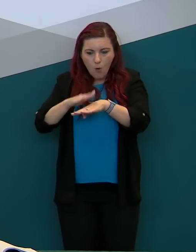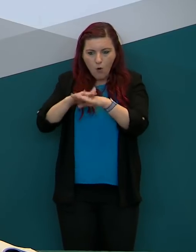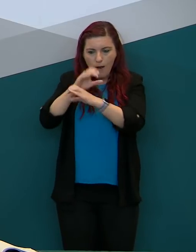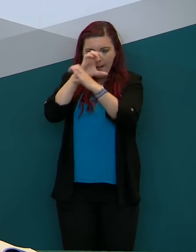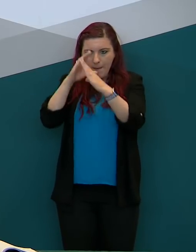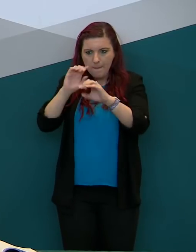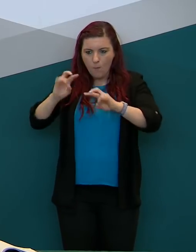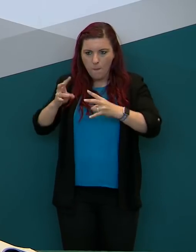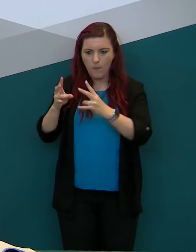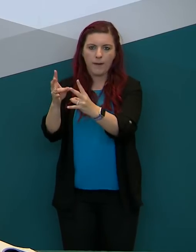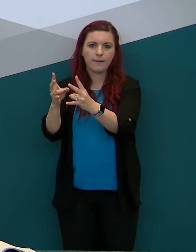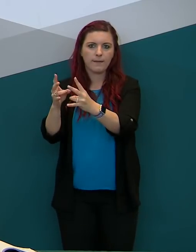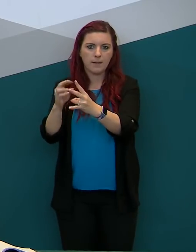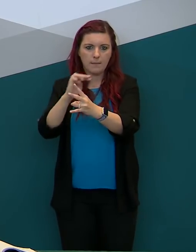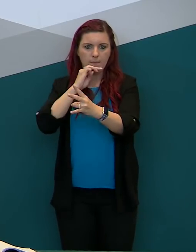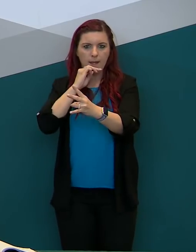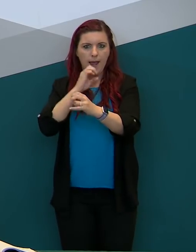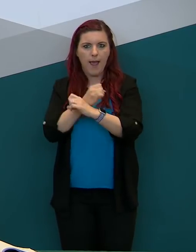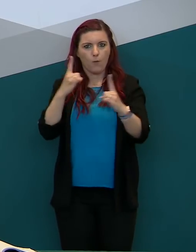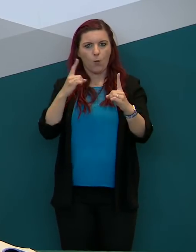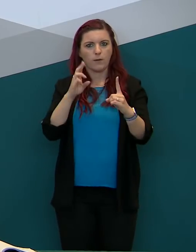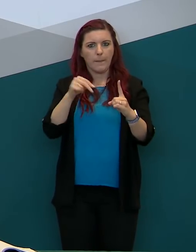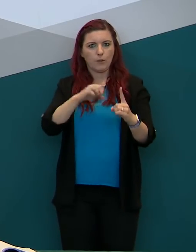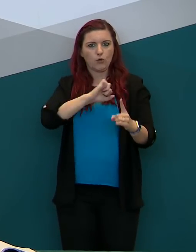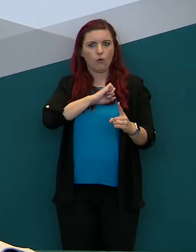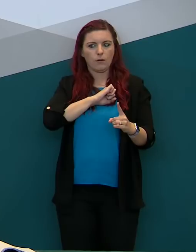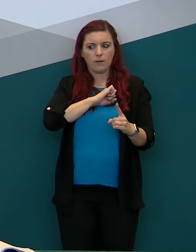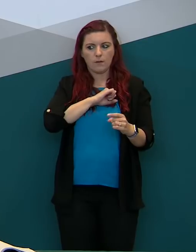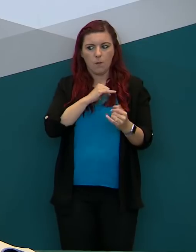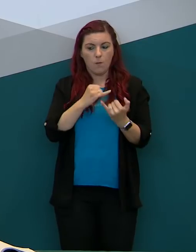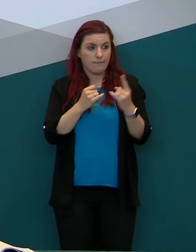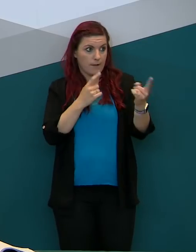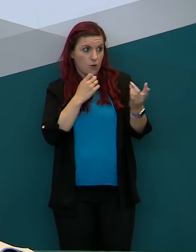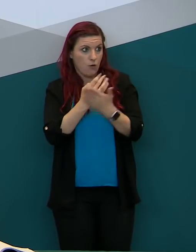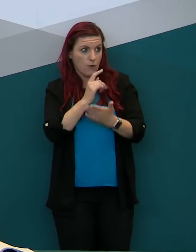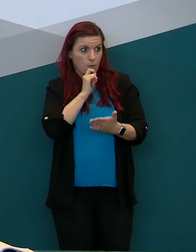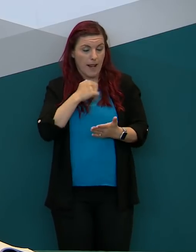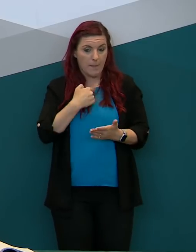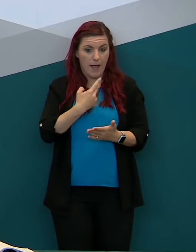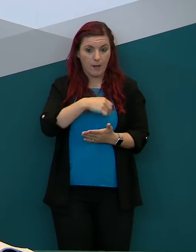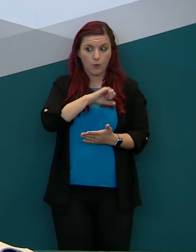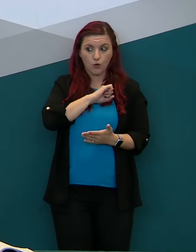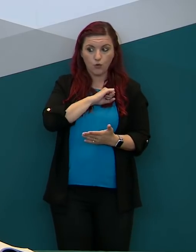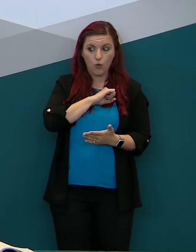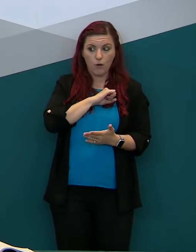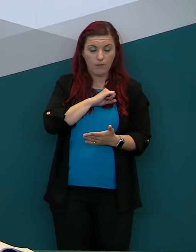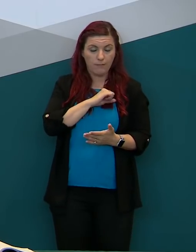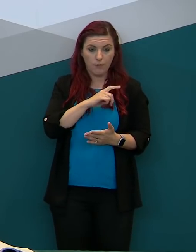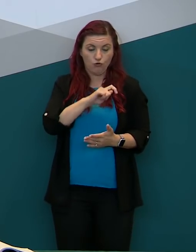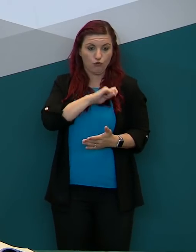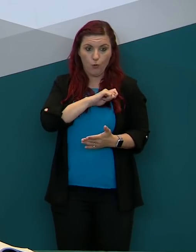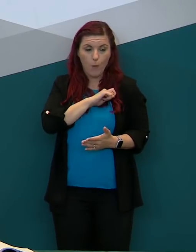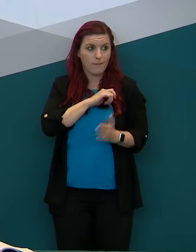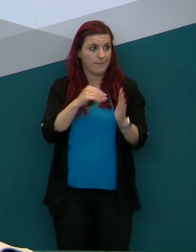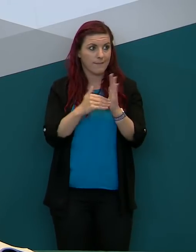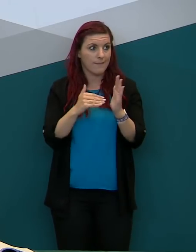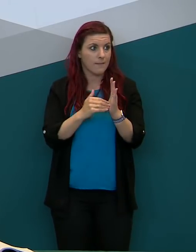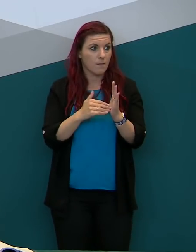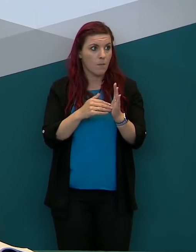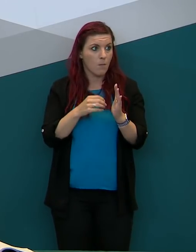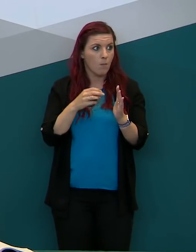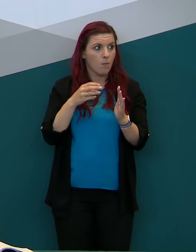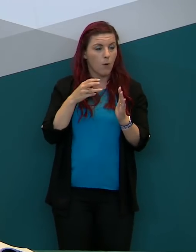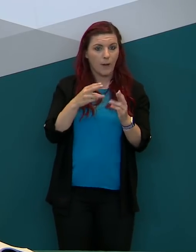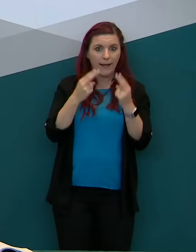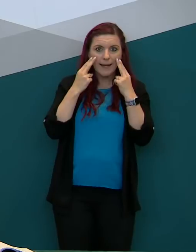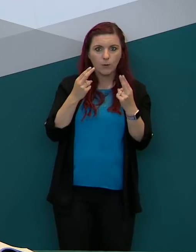people and that these stories that you're telling about, which I'm absolutely sure are true, that we hear no more often. We